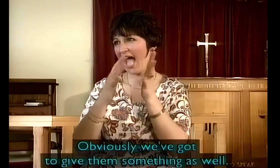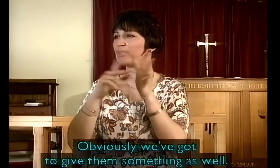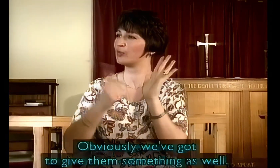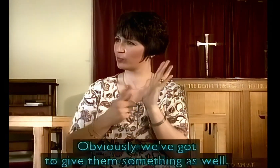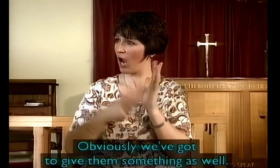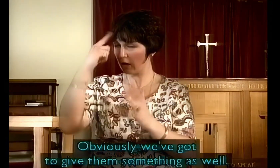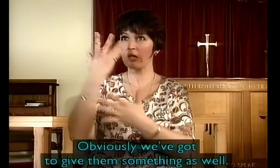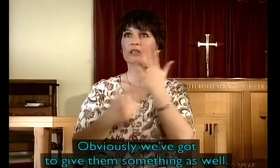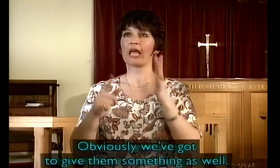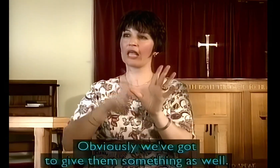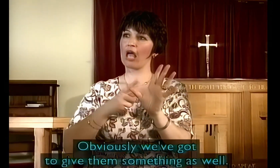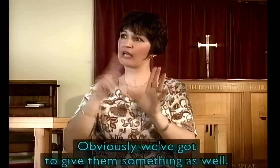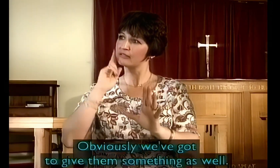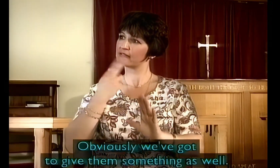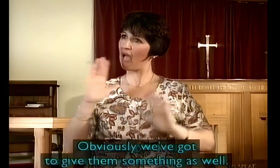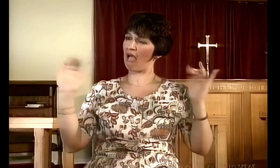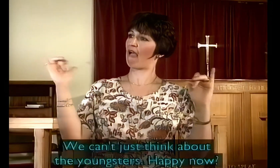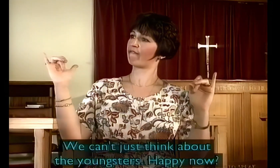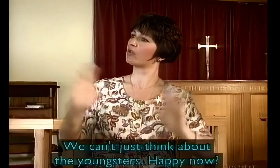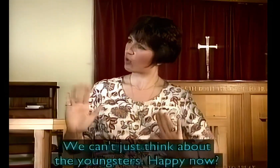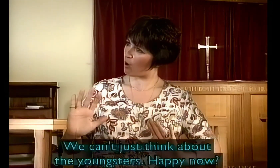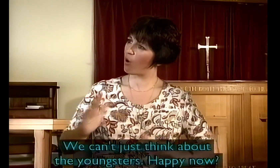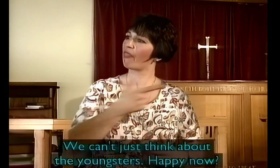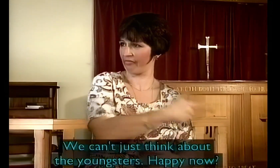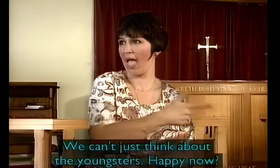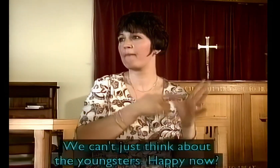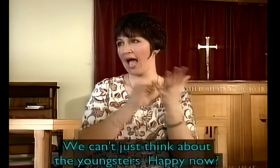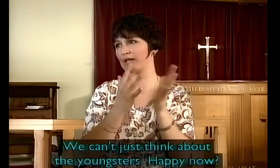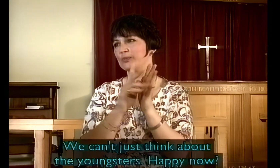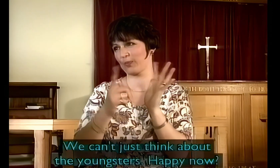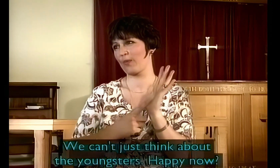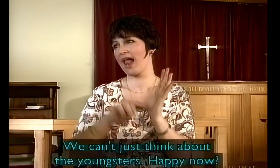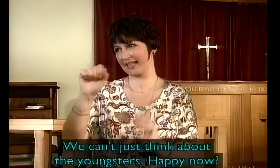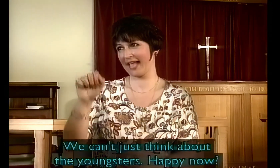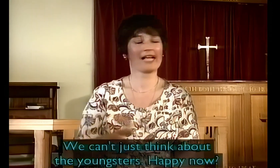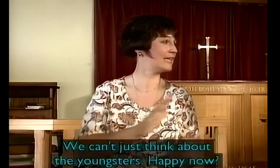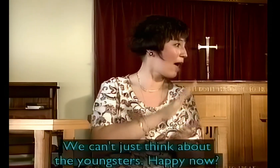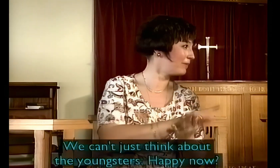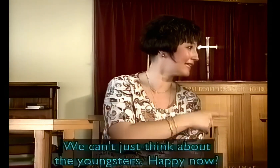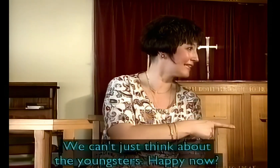give them something as well. We can't just think about the youngsters and their social life. We must provide for them as well. Happy